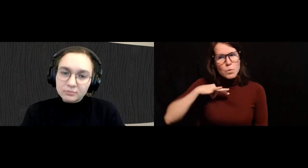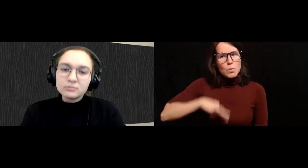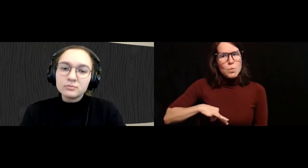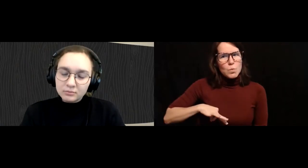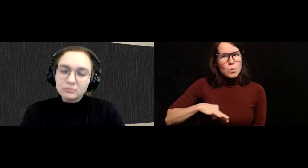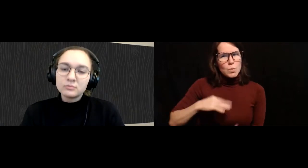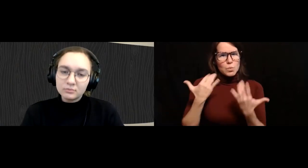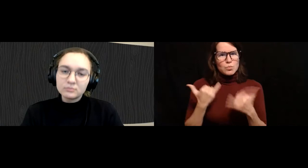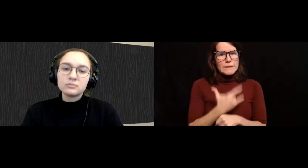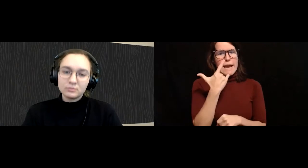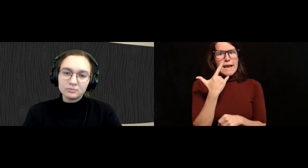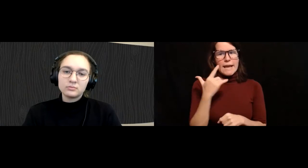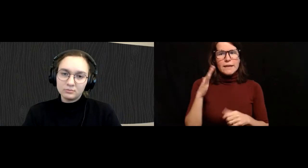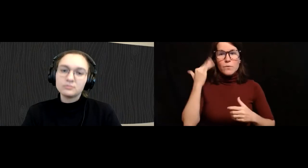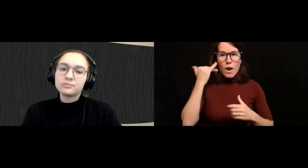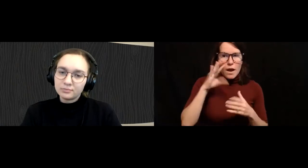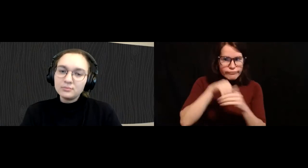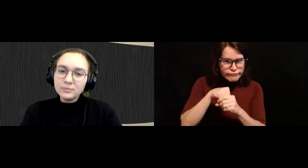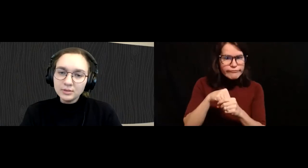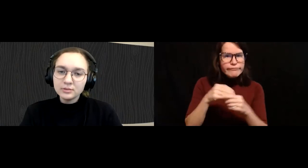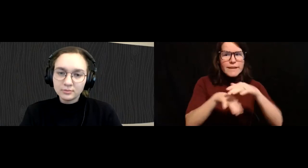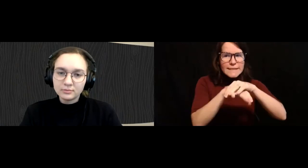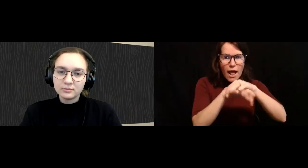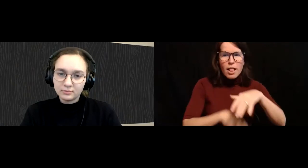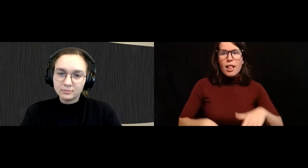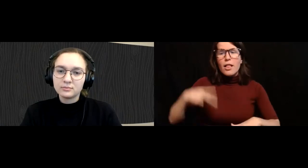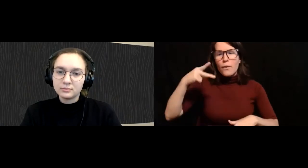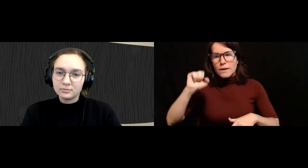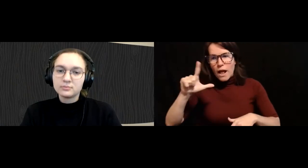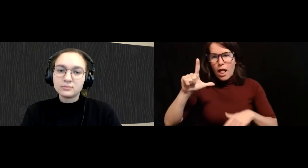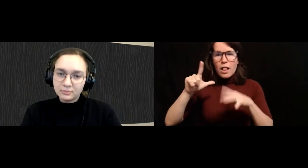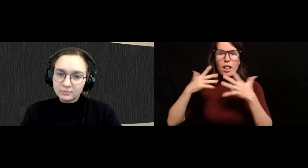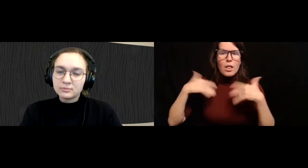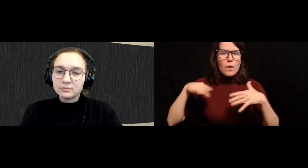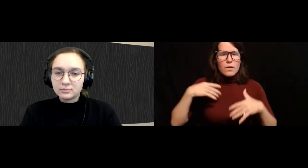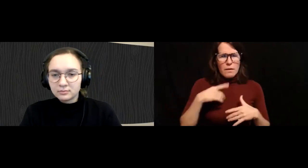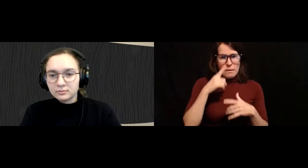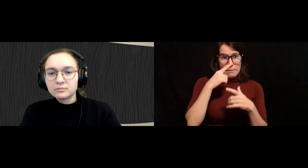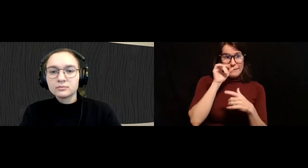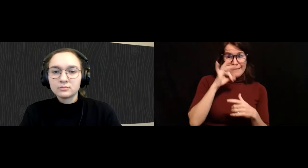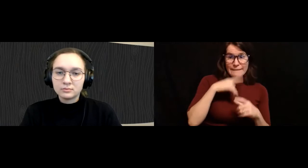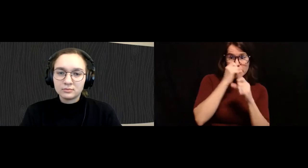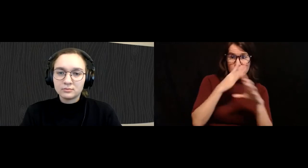Well, first of all, the sign exposure in the home was absolutely the best, whether it was tactile or American Sign